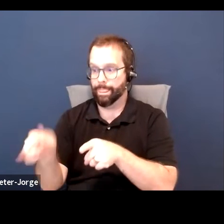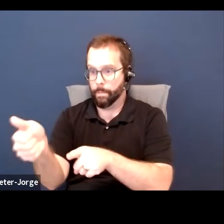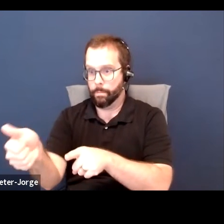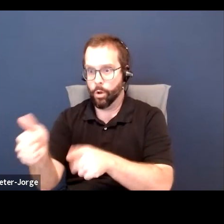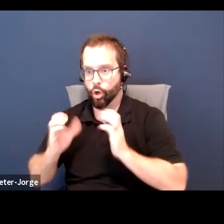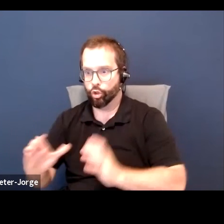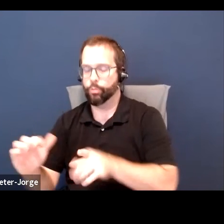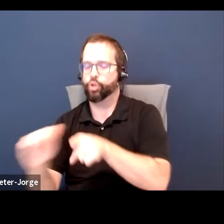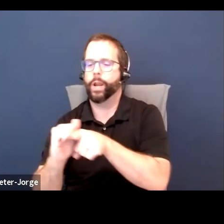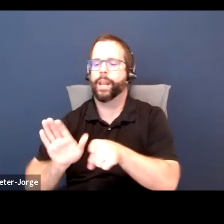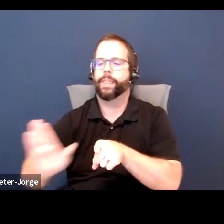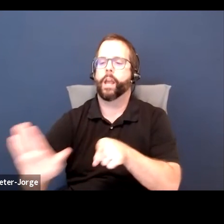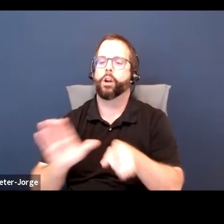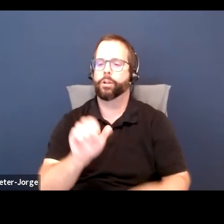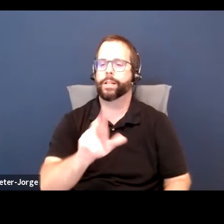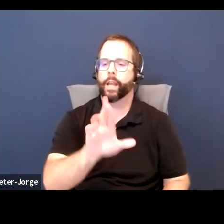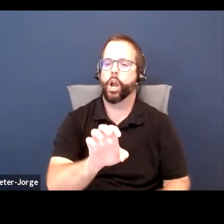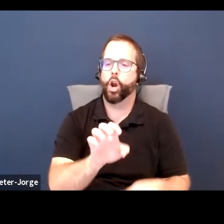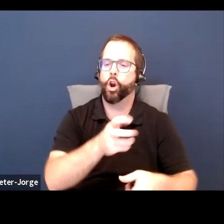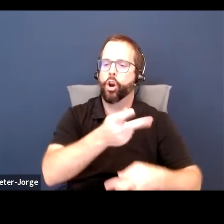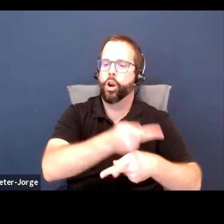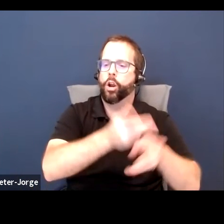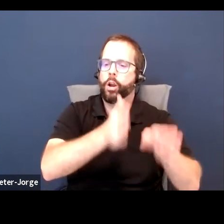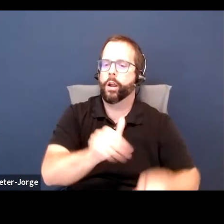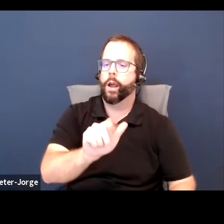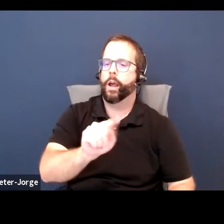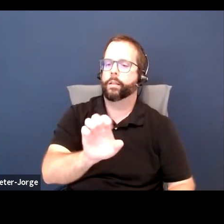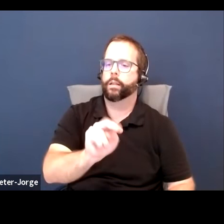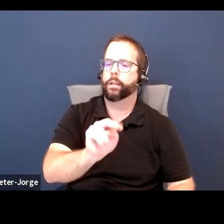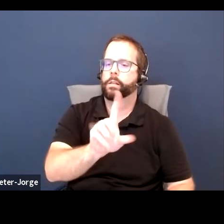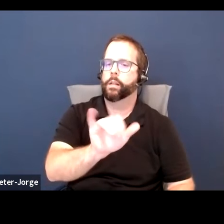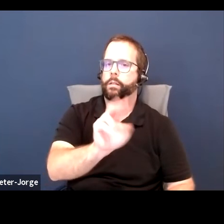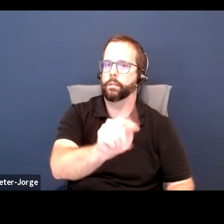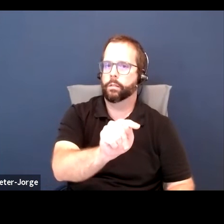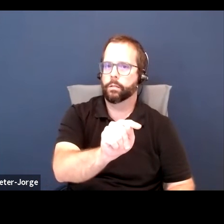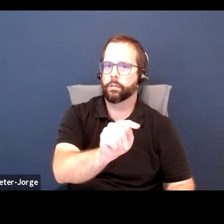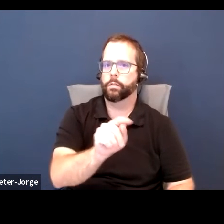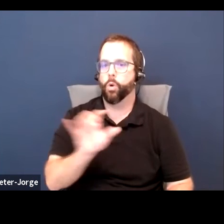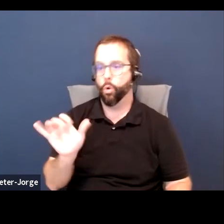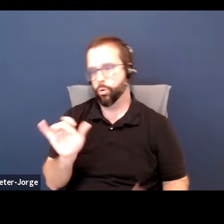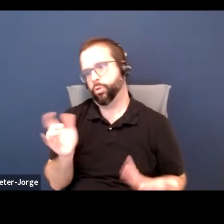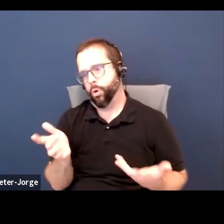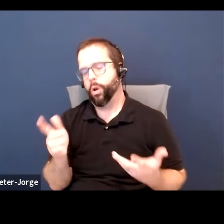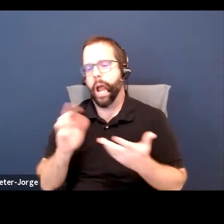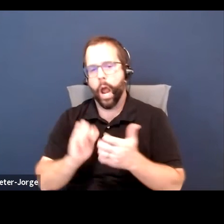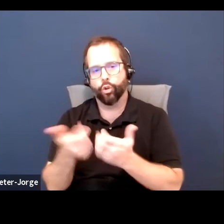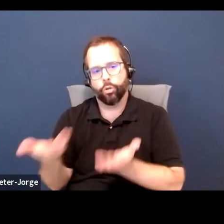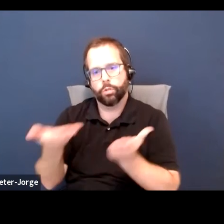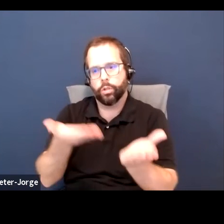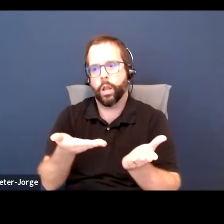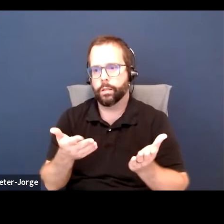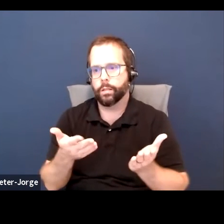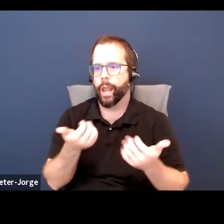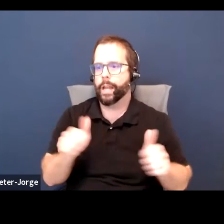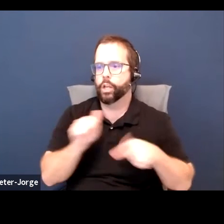training to a potential personal care attendant. And that program